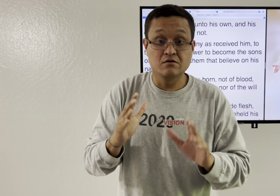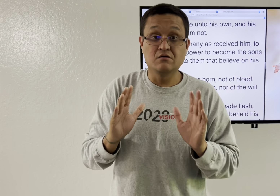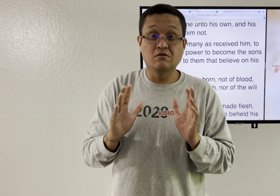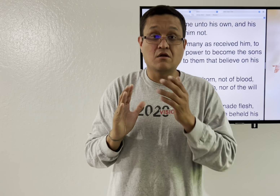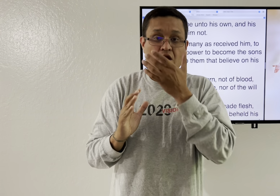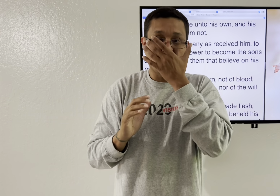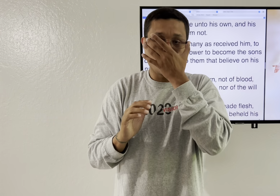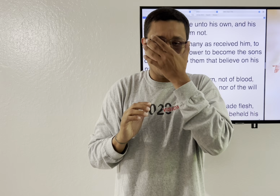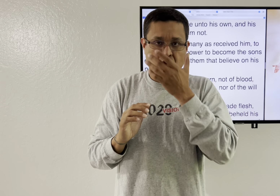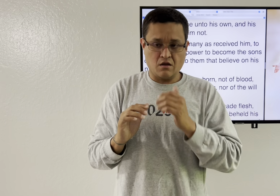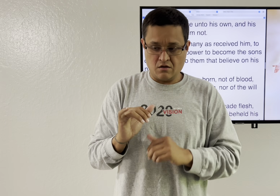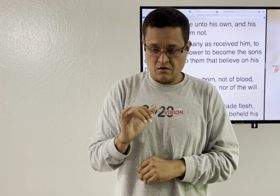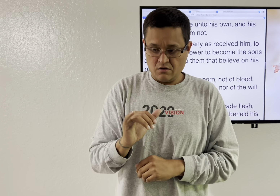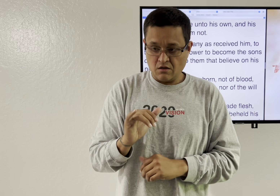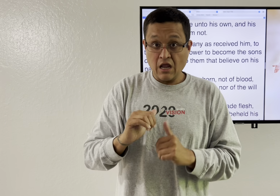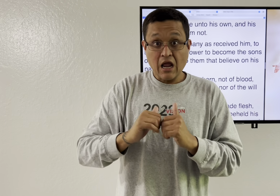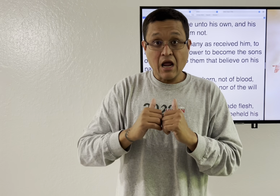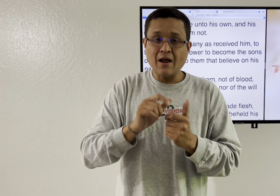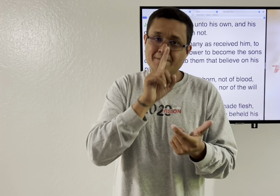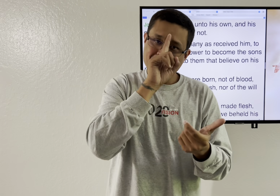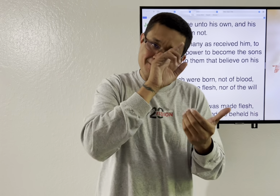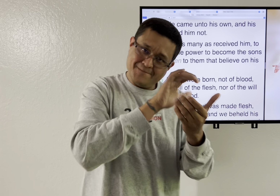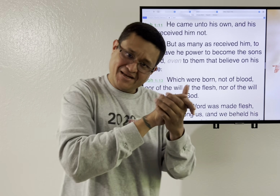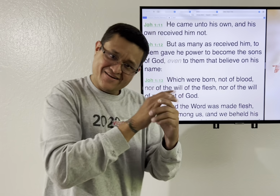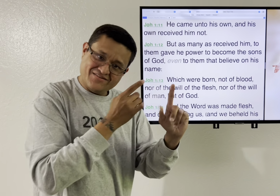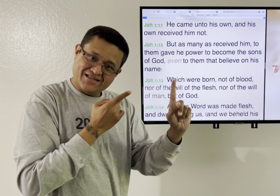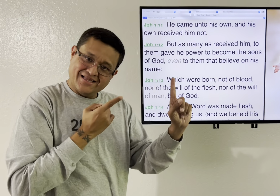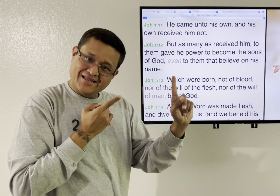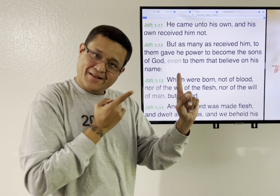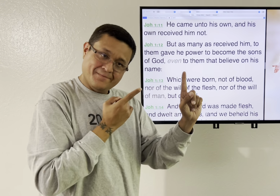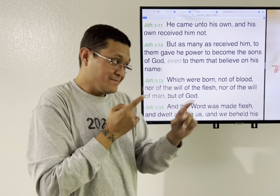yes, women as well, when you see the word sons.